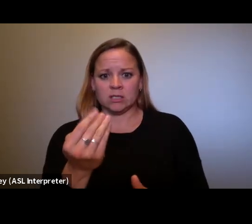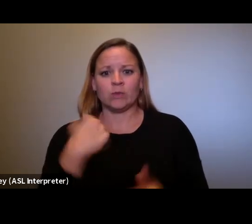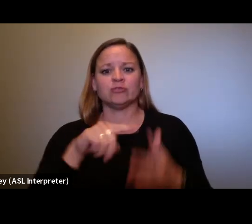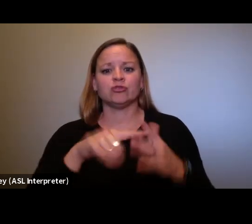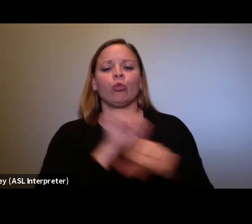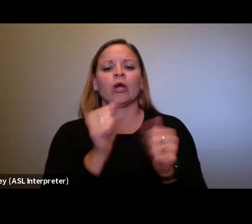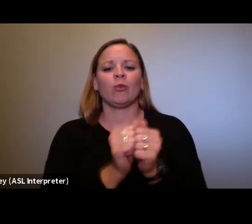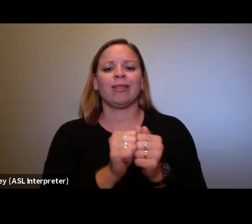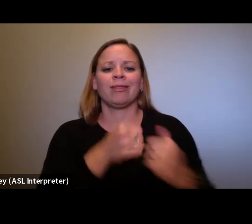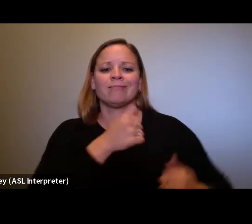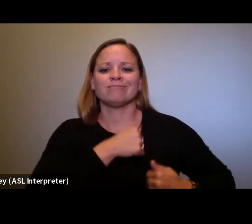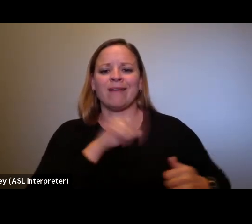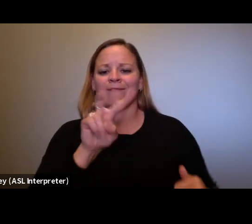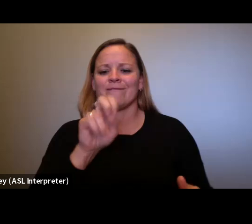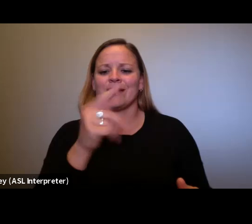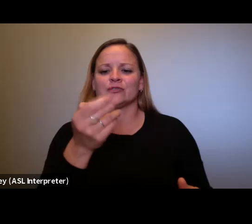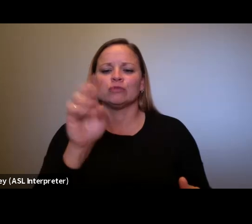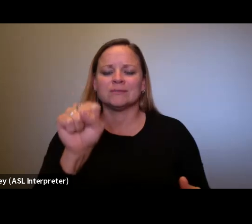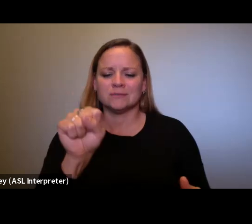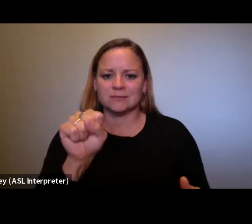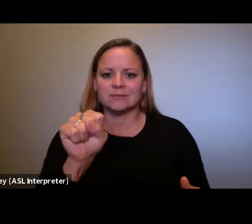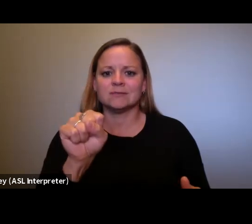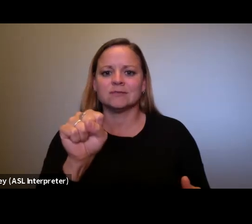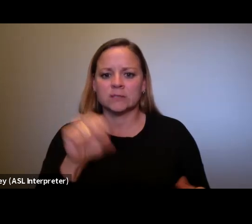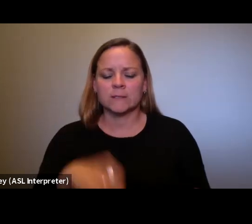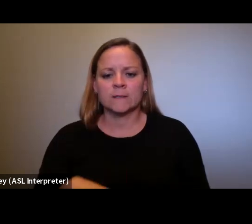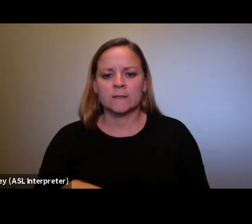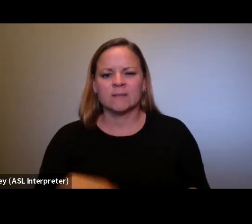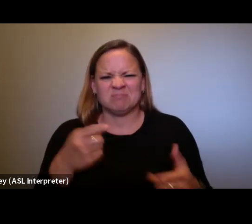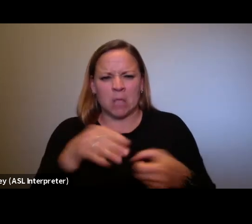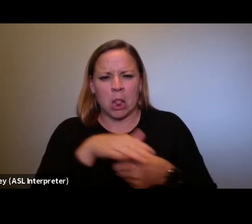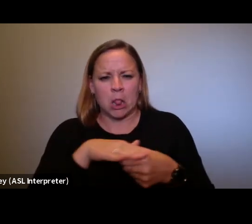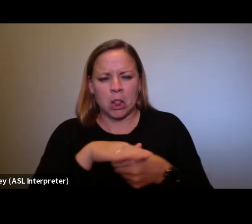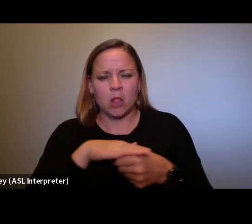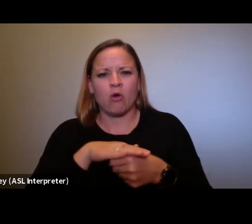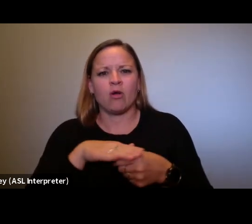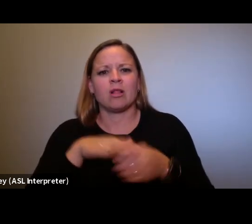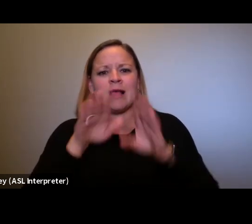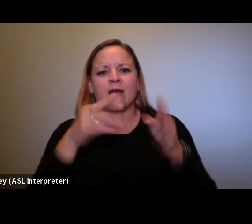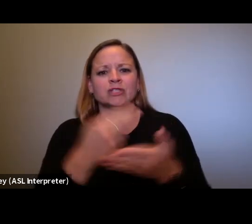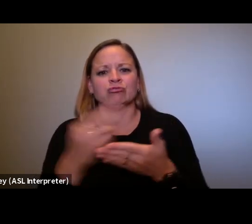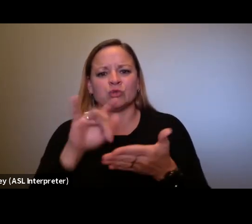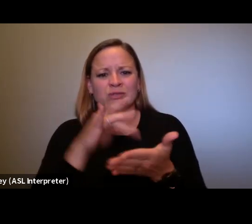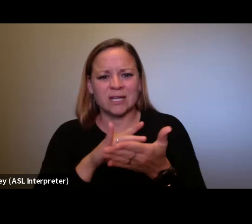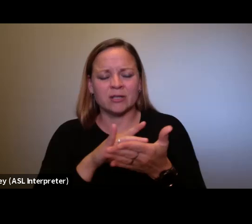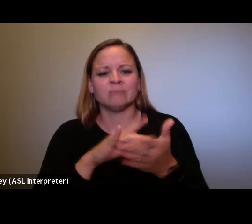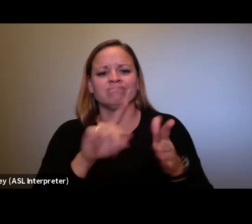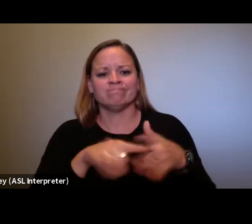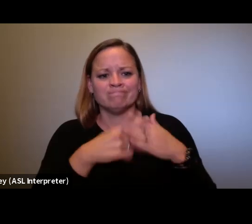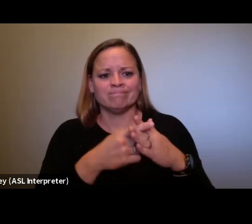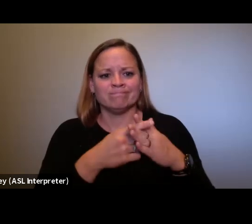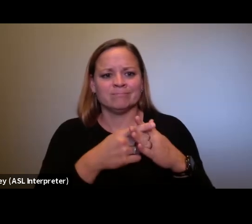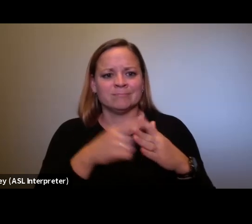with the veterans. We started working with another partner locally, the Housing Resource Center, in implementing the SSVF